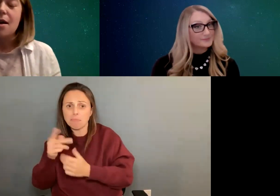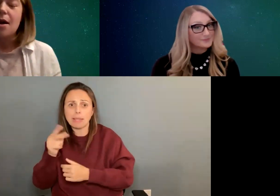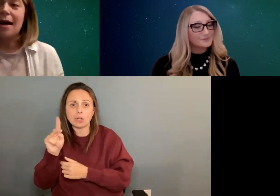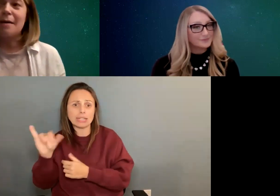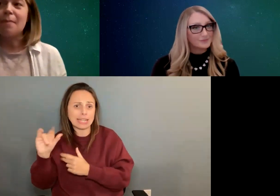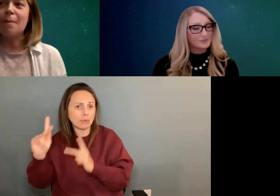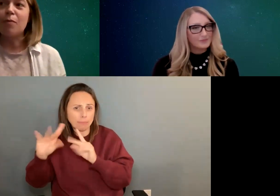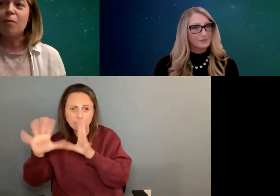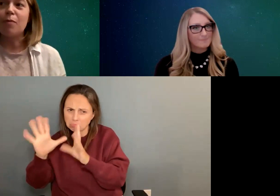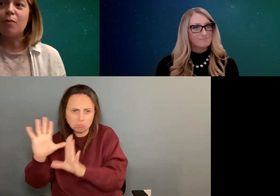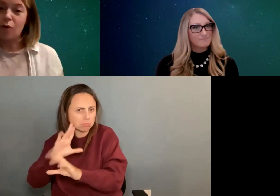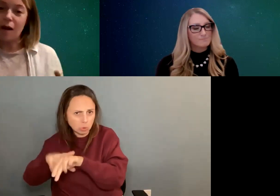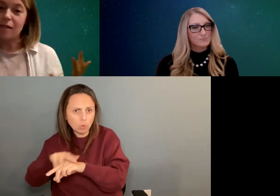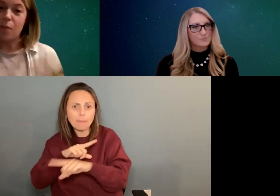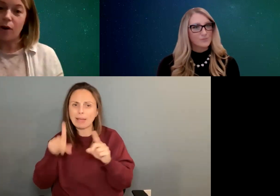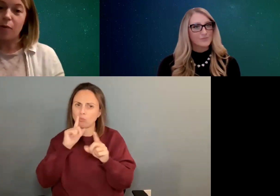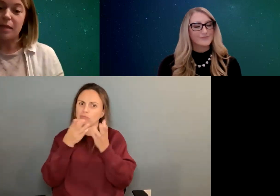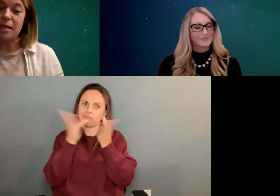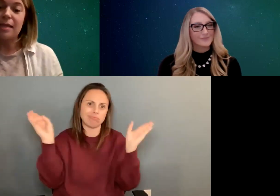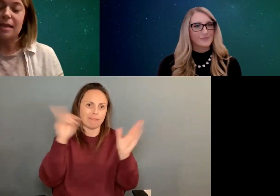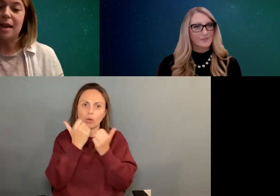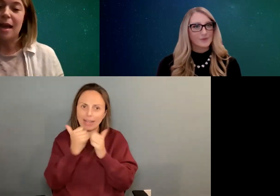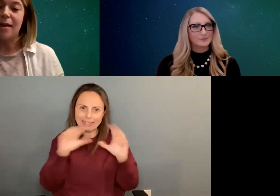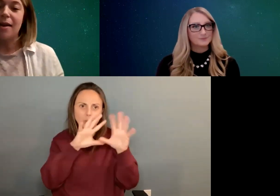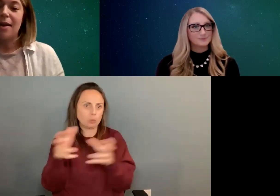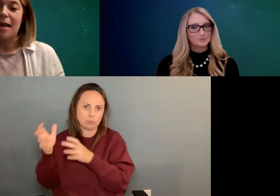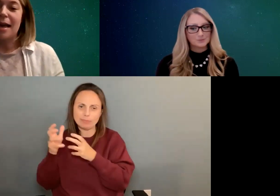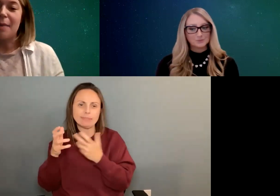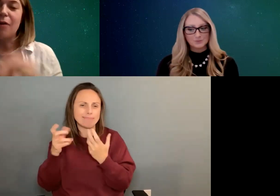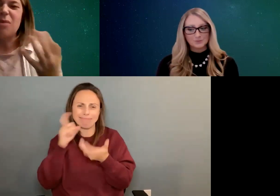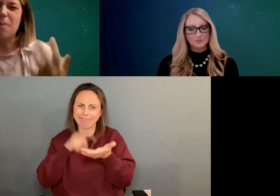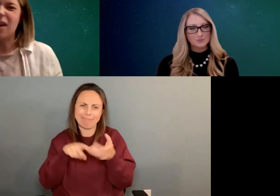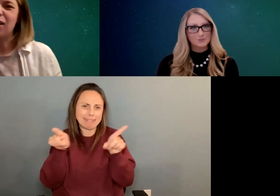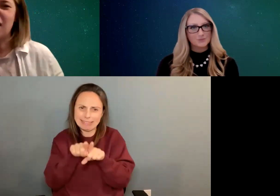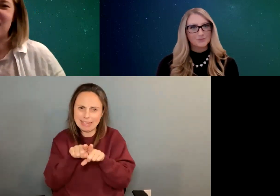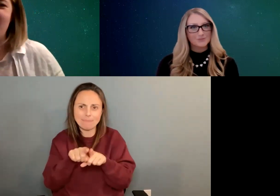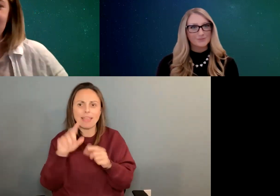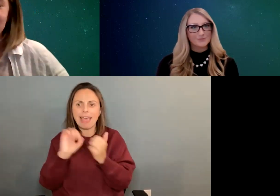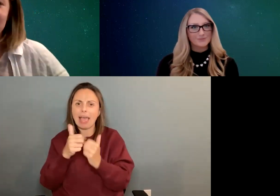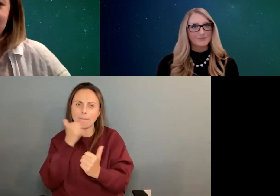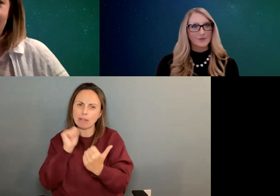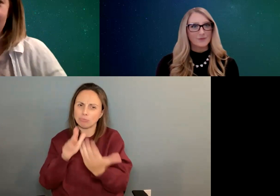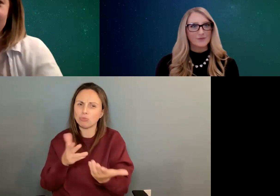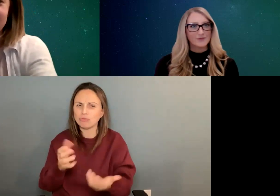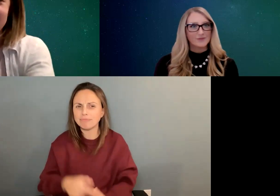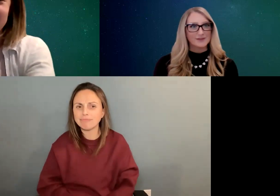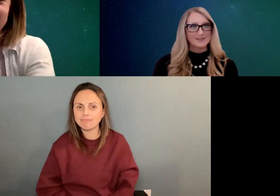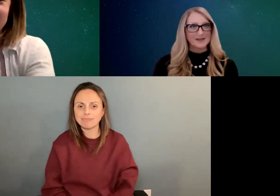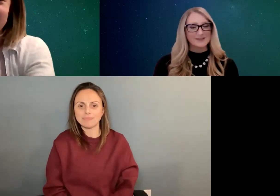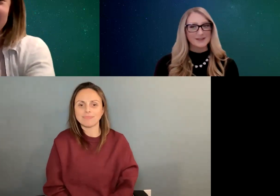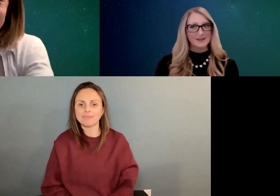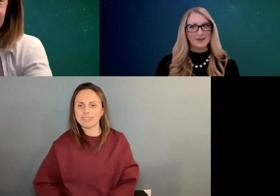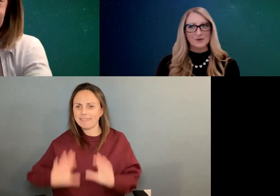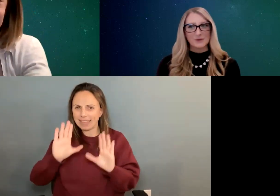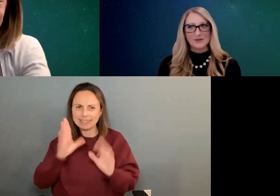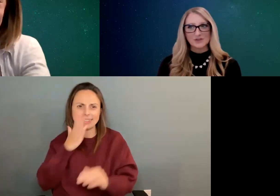course, but really across the board we see this, and how can we better address that? Yeah.